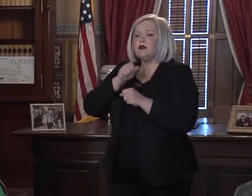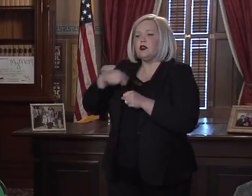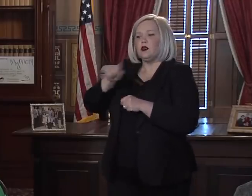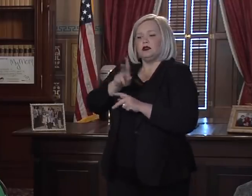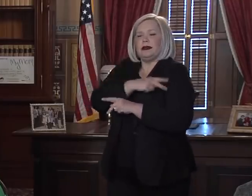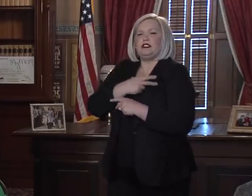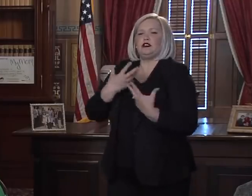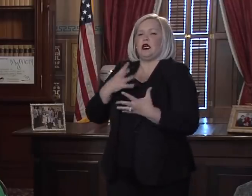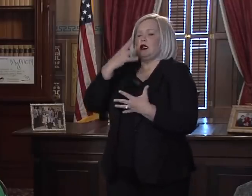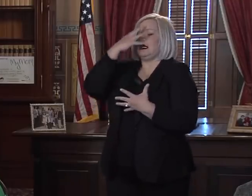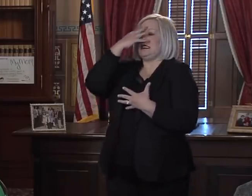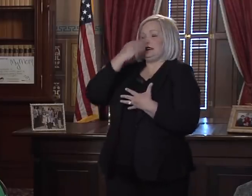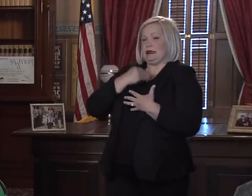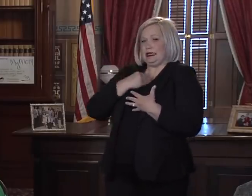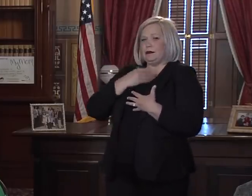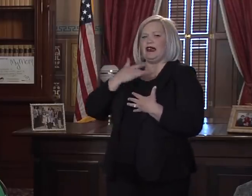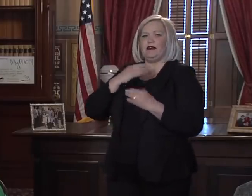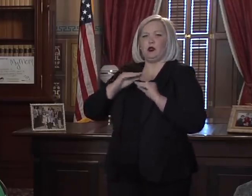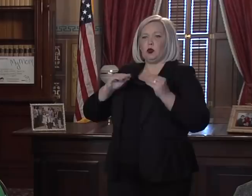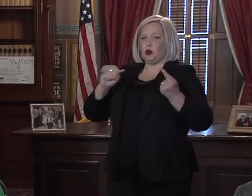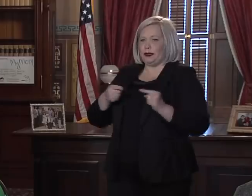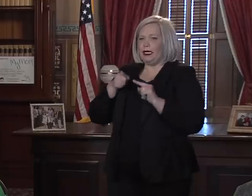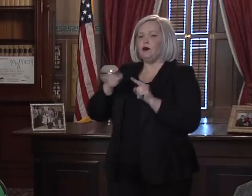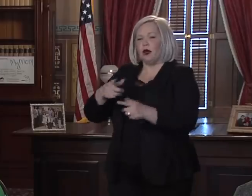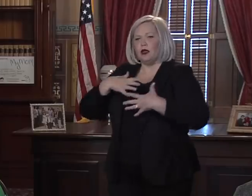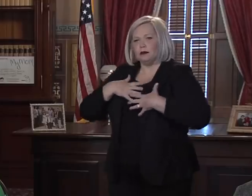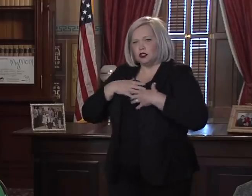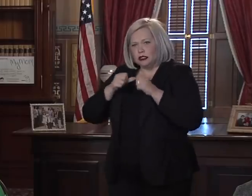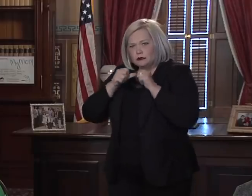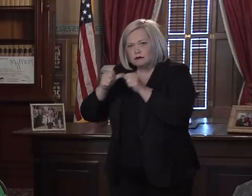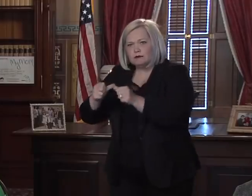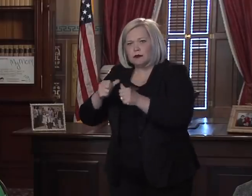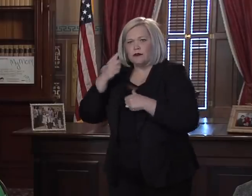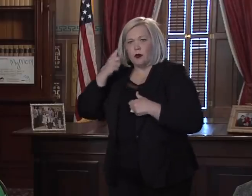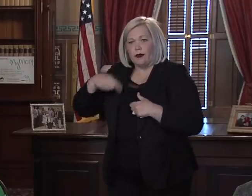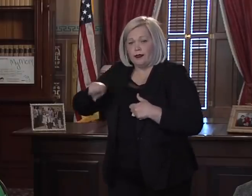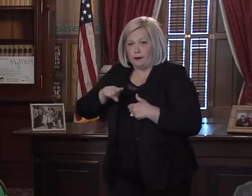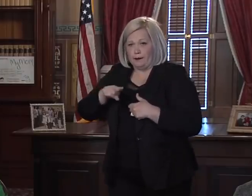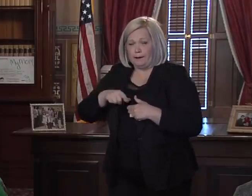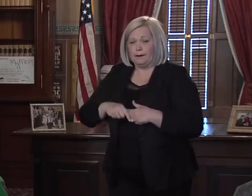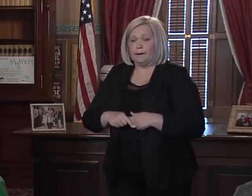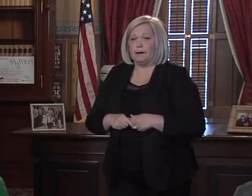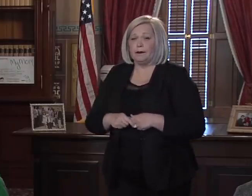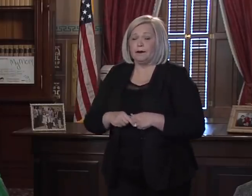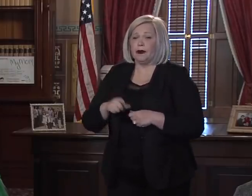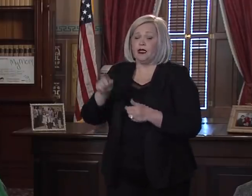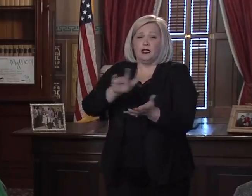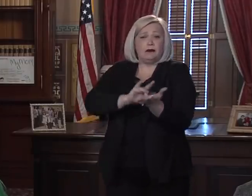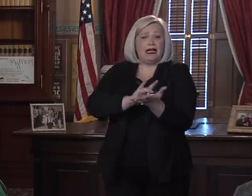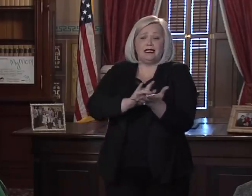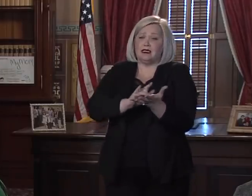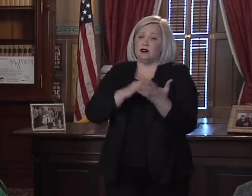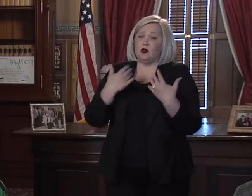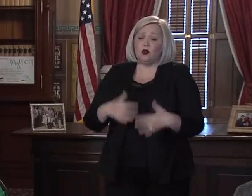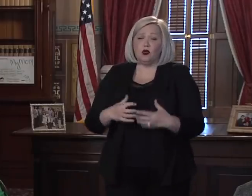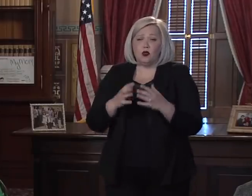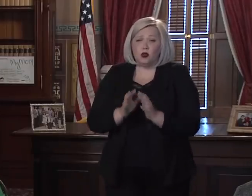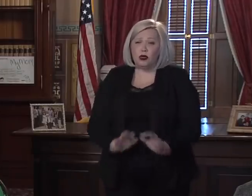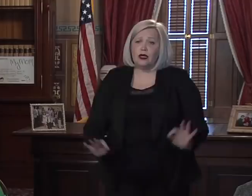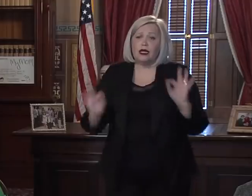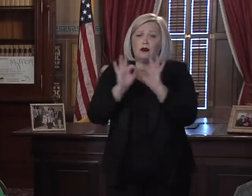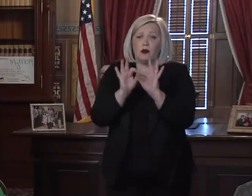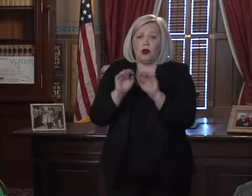sedation and pain relief while they remain on ventilators. These medications are just as important as the